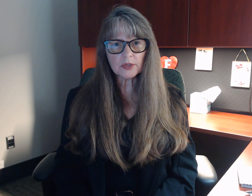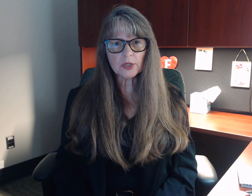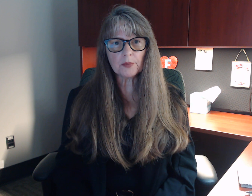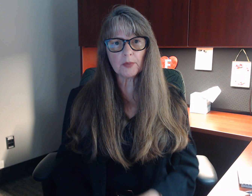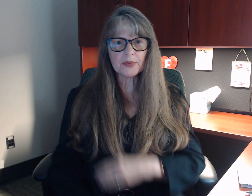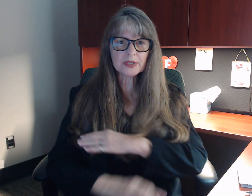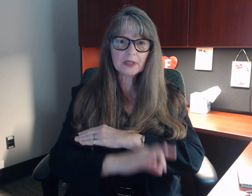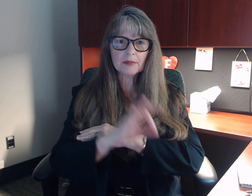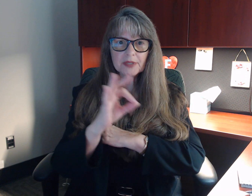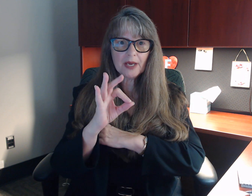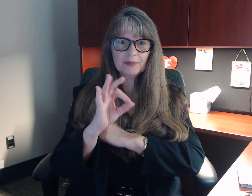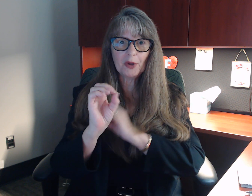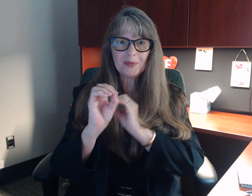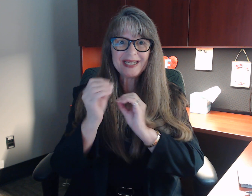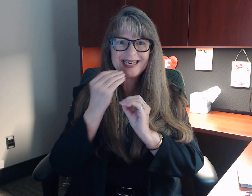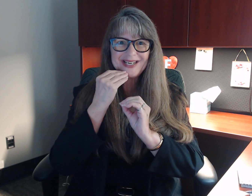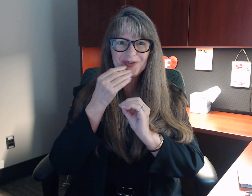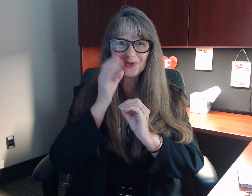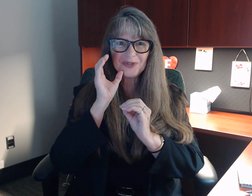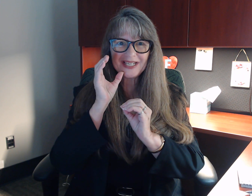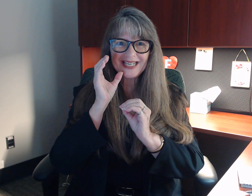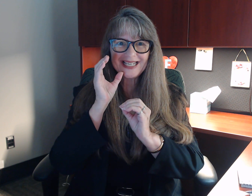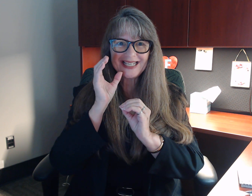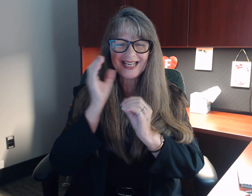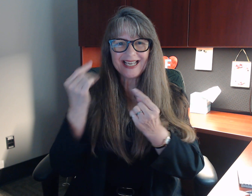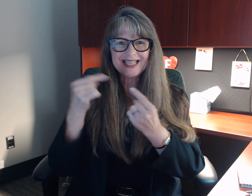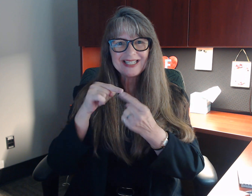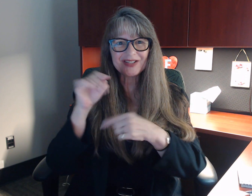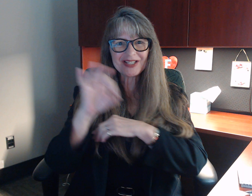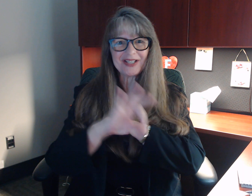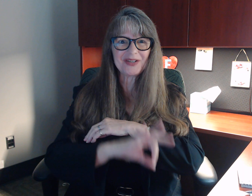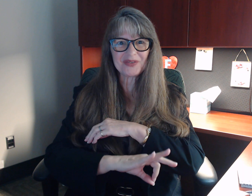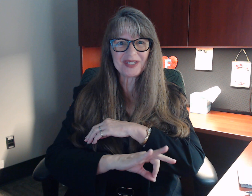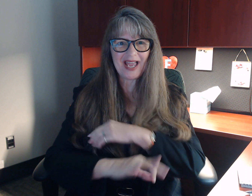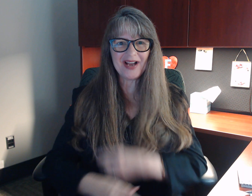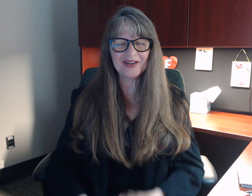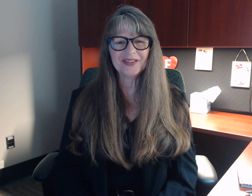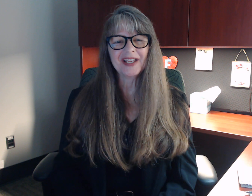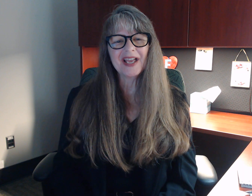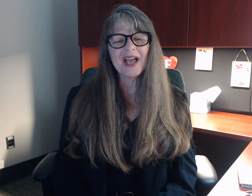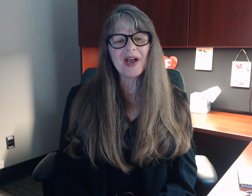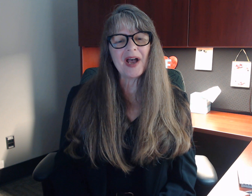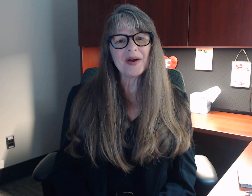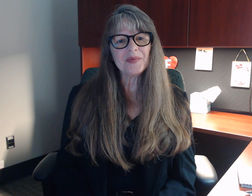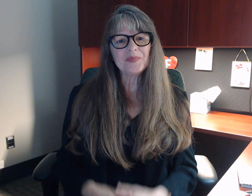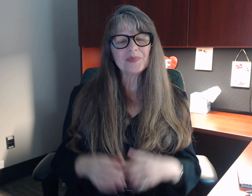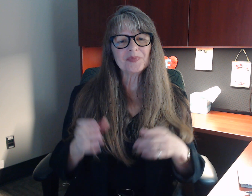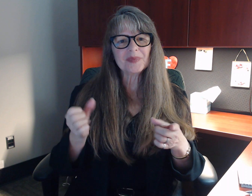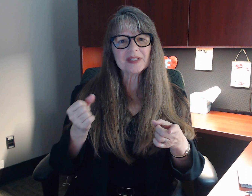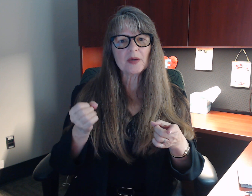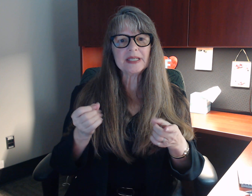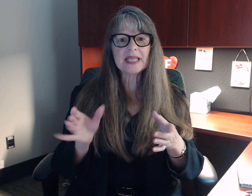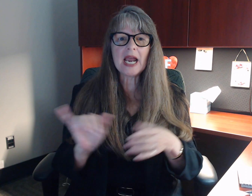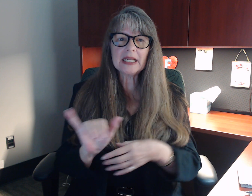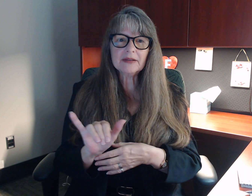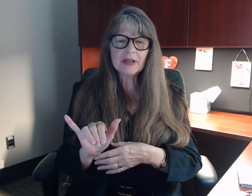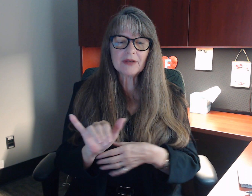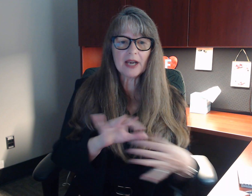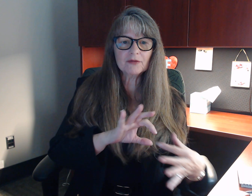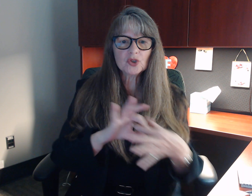But when the sun comes up, no eating or drinking until the sun goes down. So it kind of